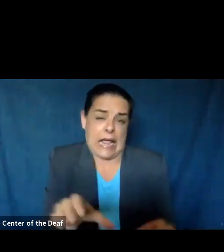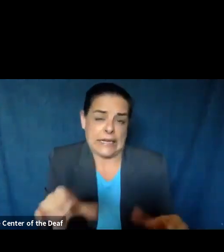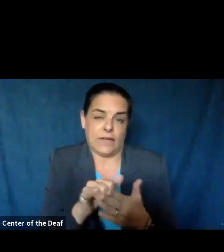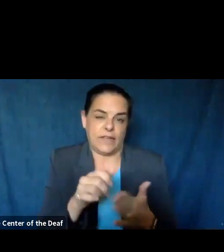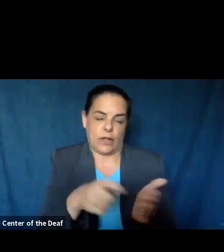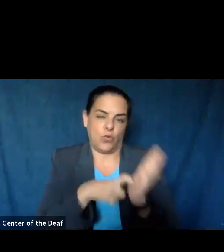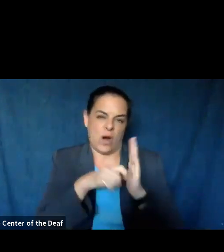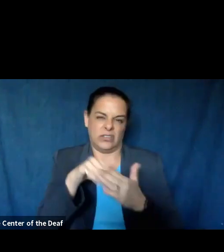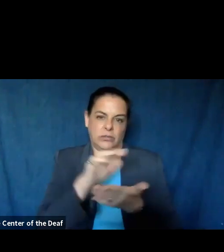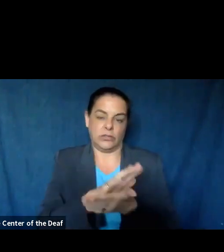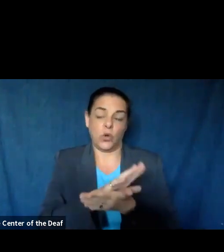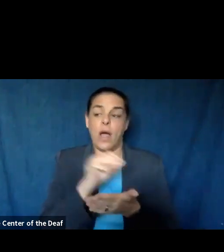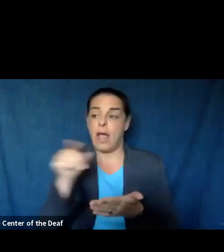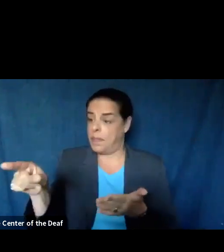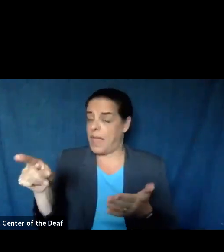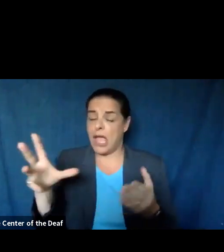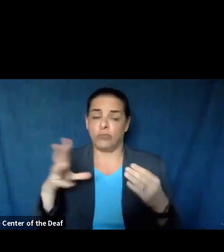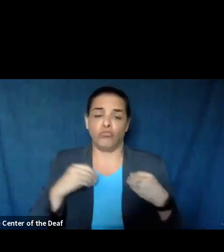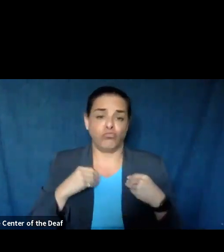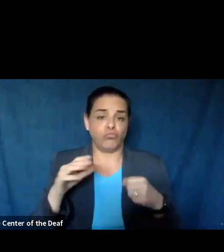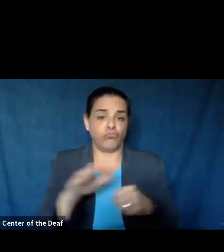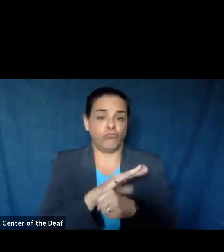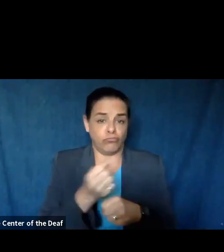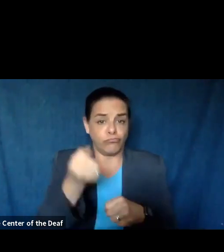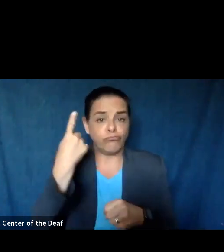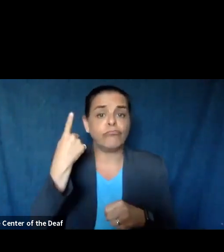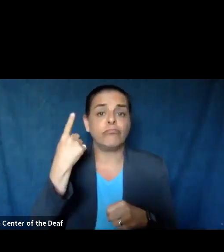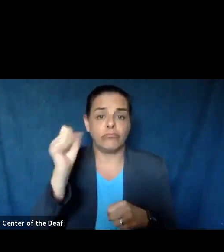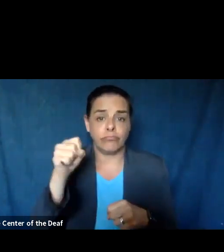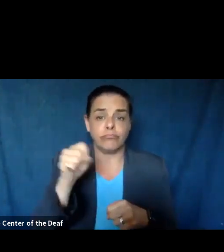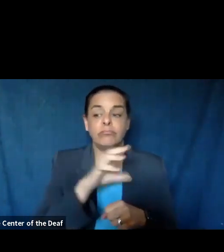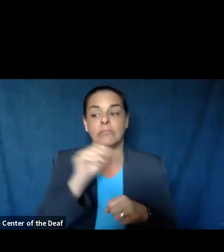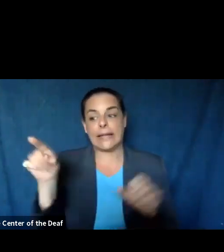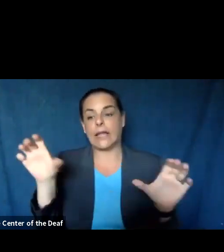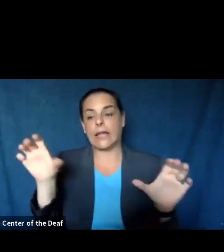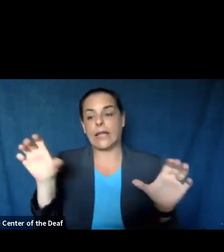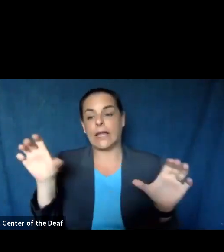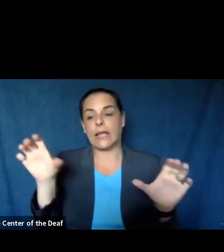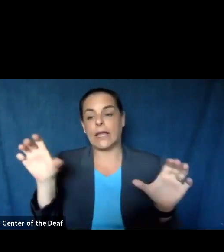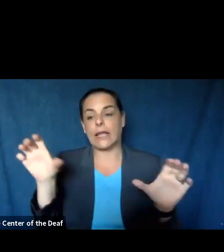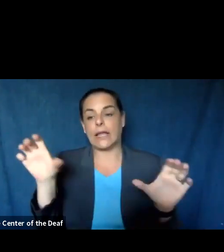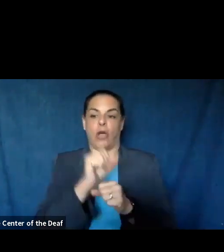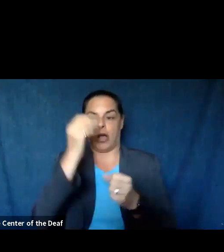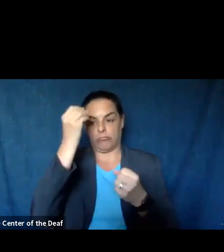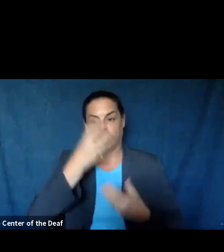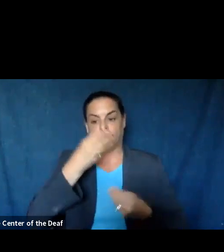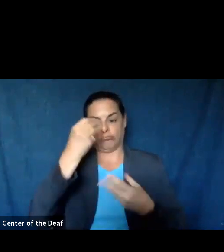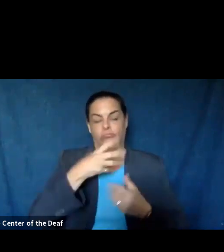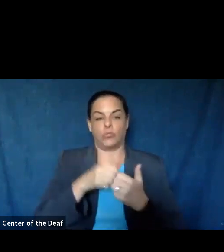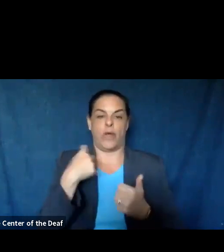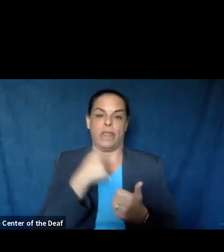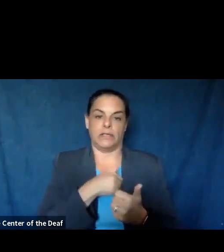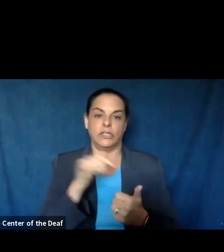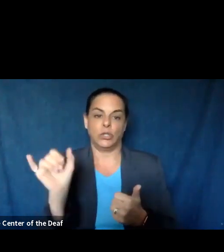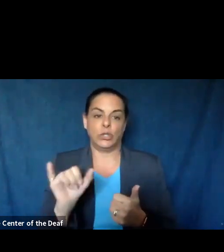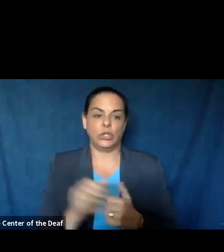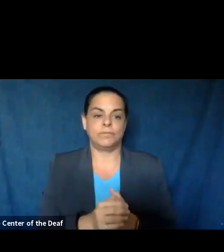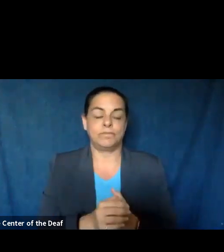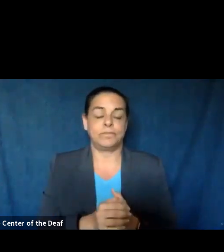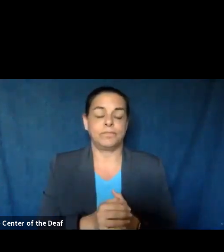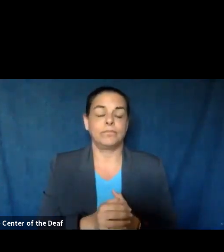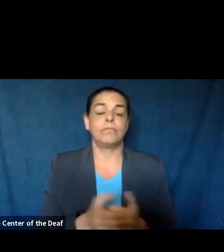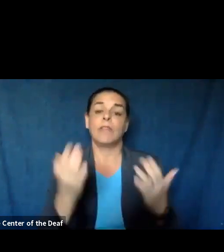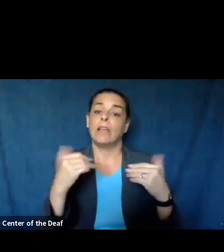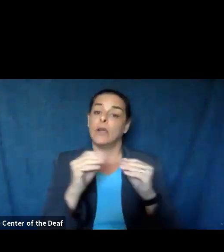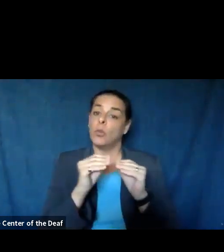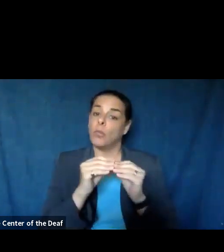schools. And they're on board and completely understand, and are doing a great job in communicating with us as well. Any other questions?